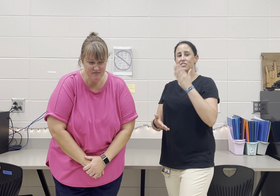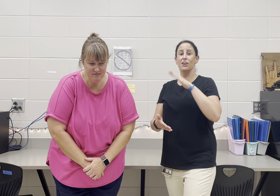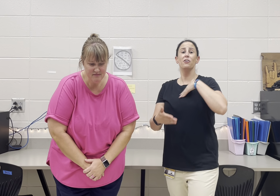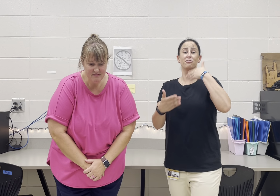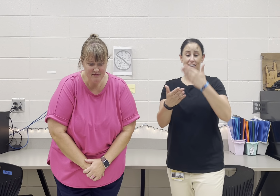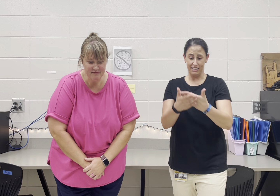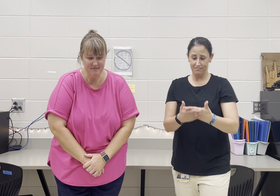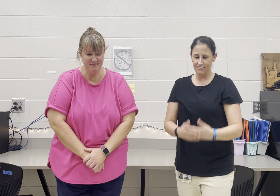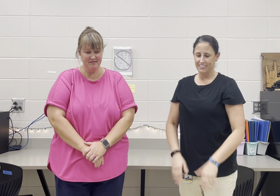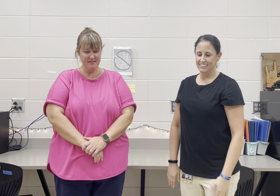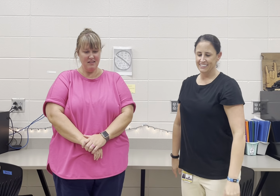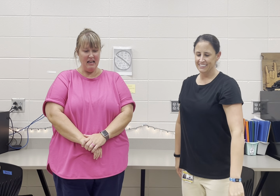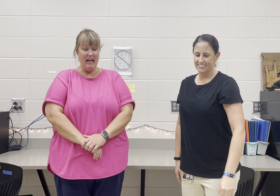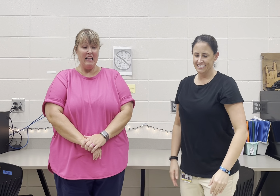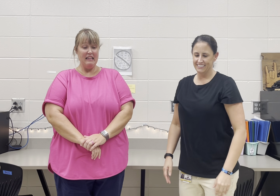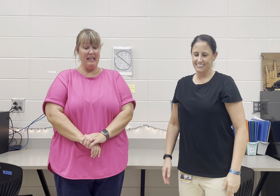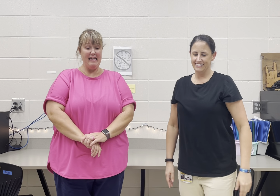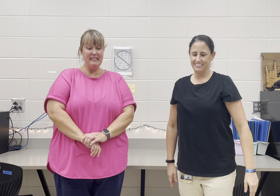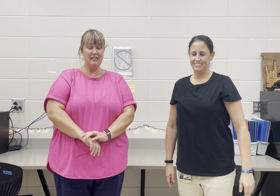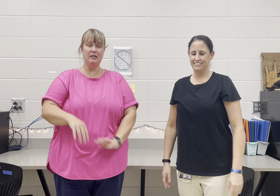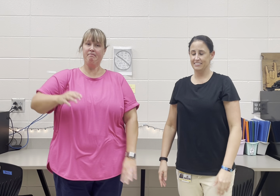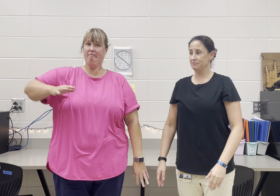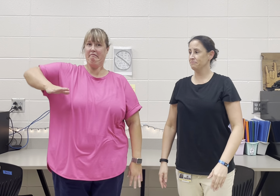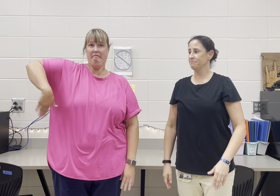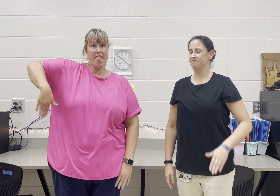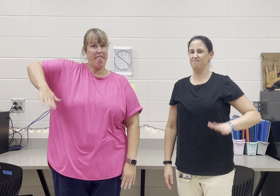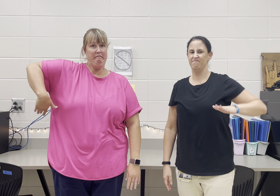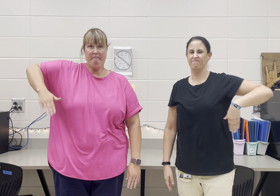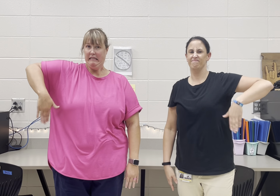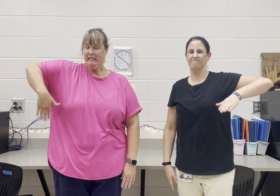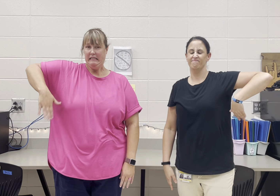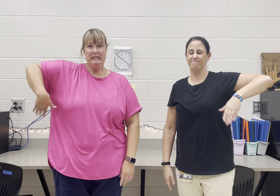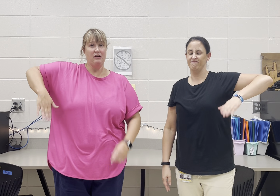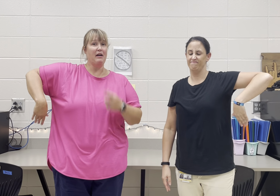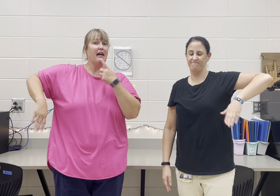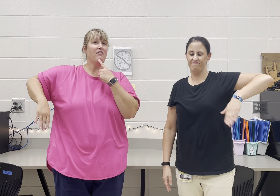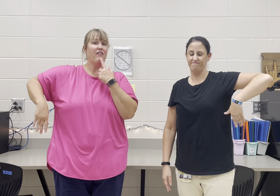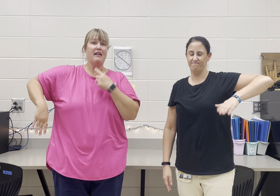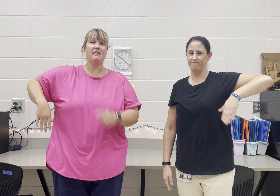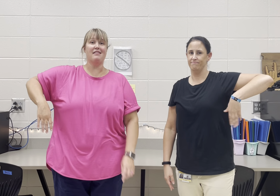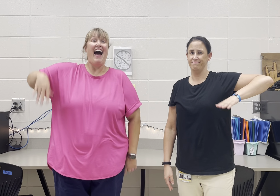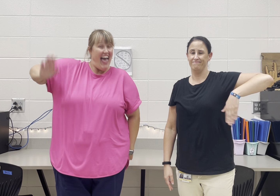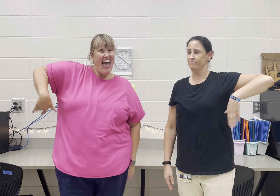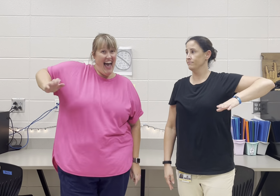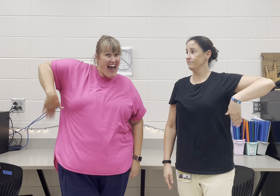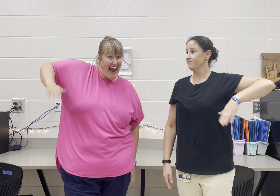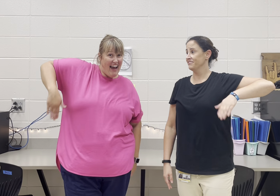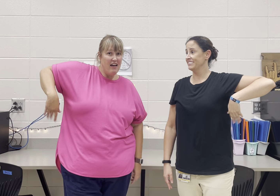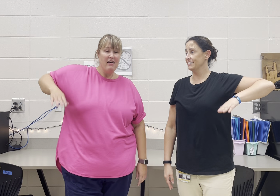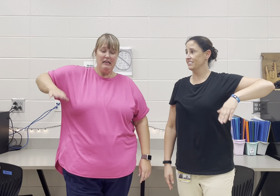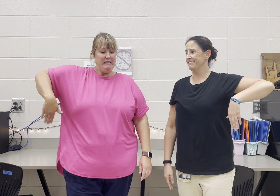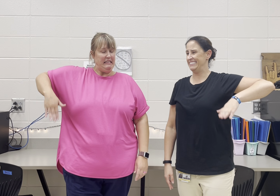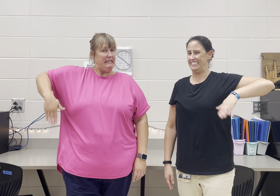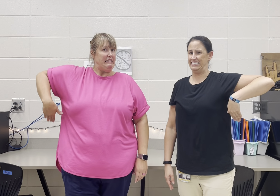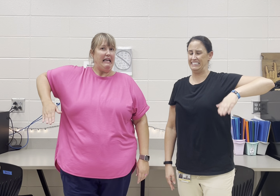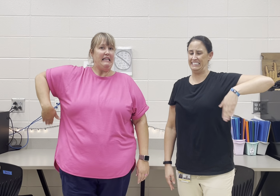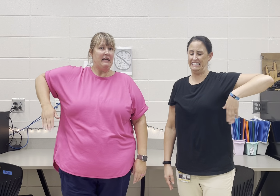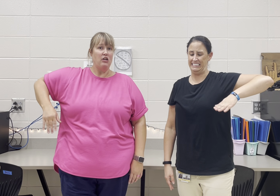So arrive. Late. And you gotta have the face. It's not late. And you can be